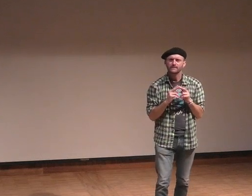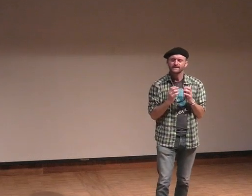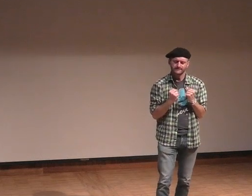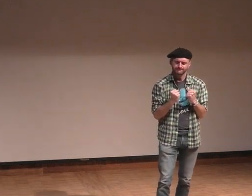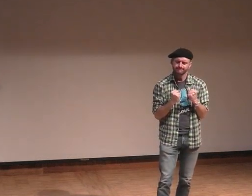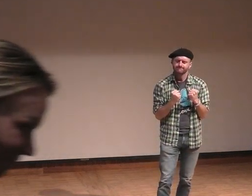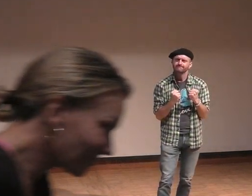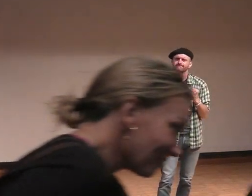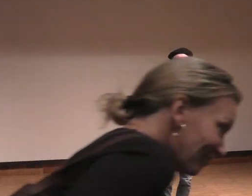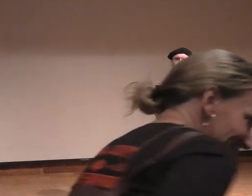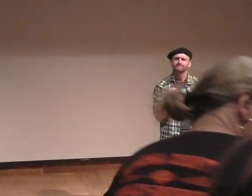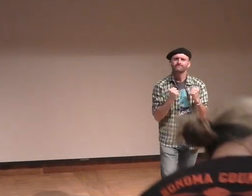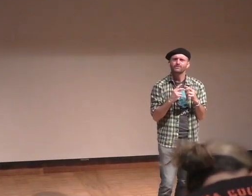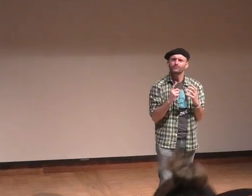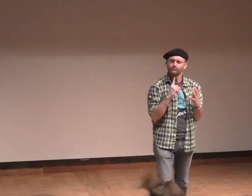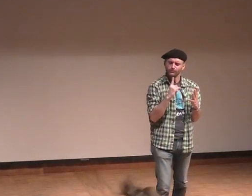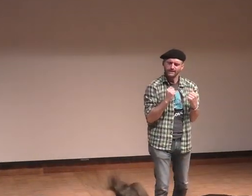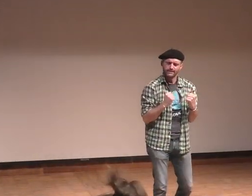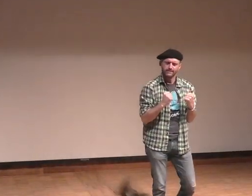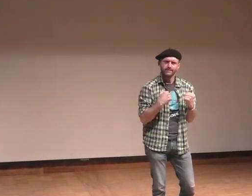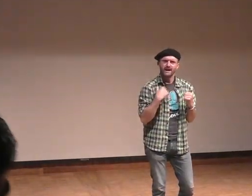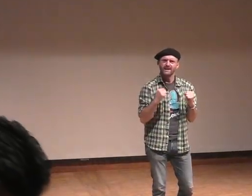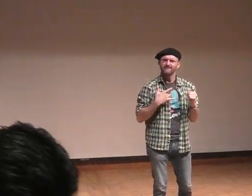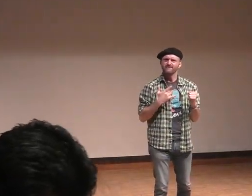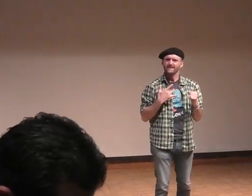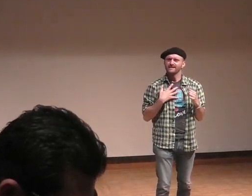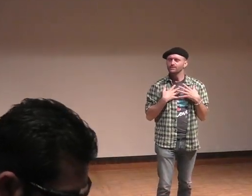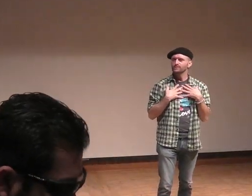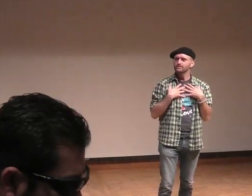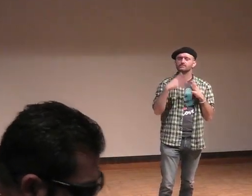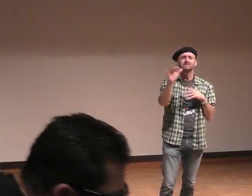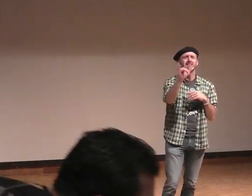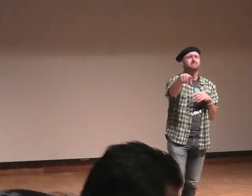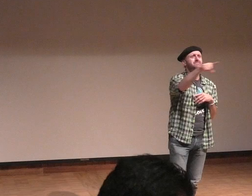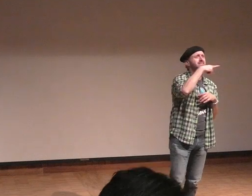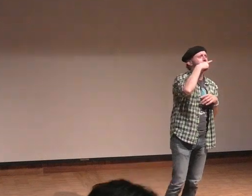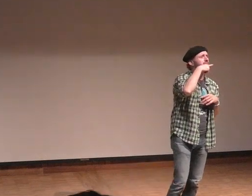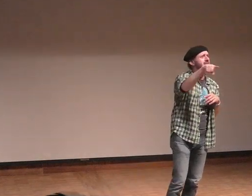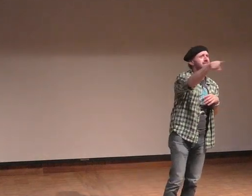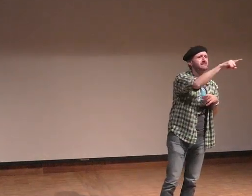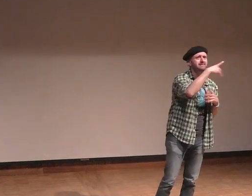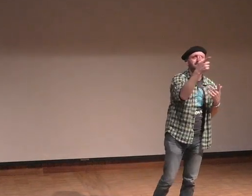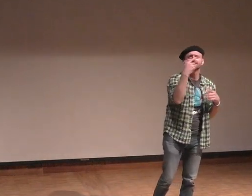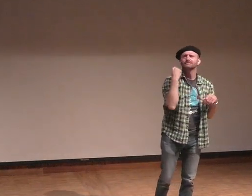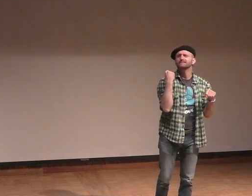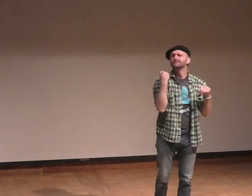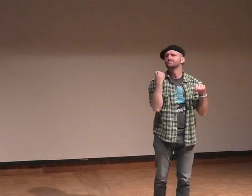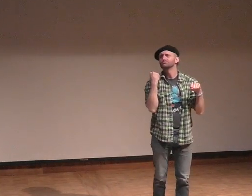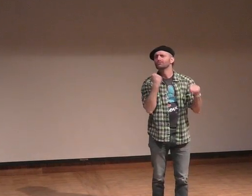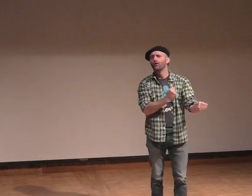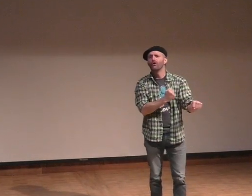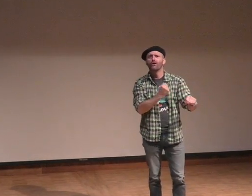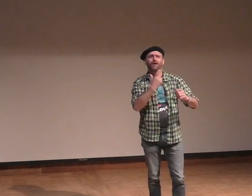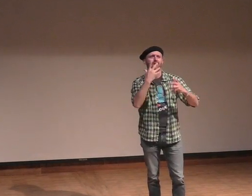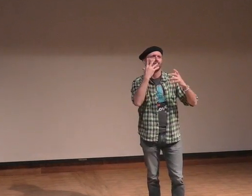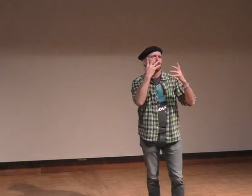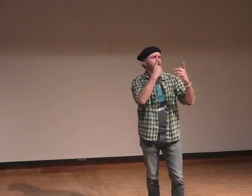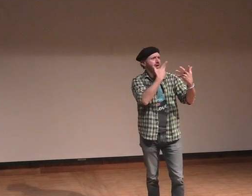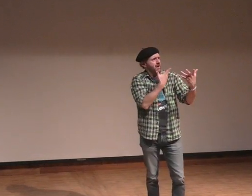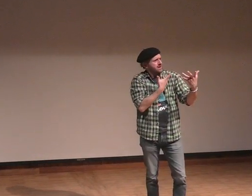tentative and not being as strong in the language and feeling intimidated by it. So some of you